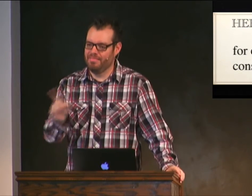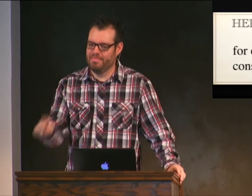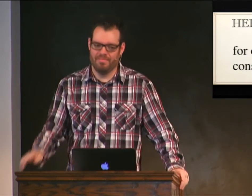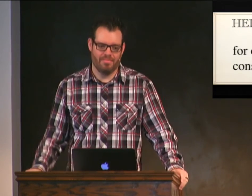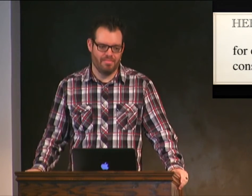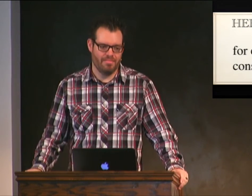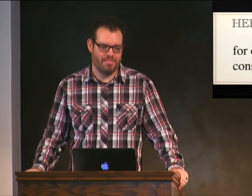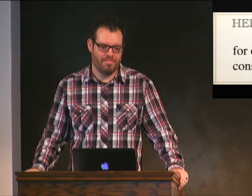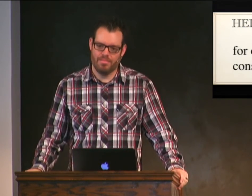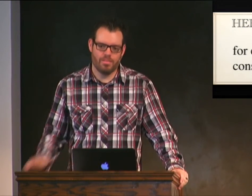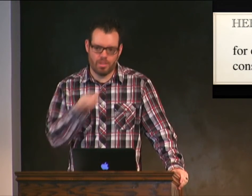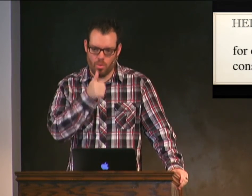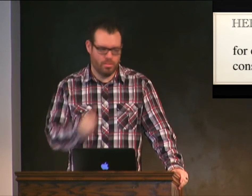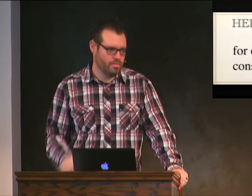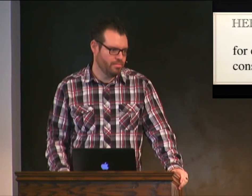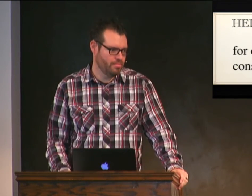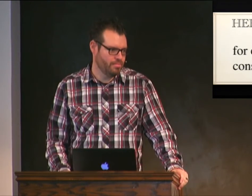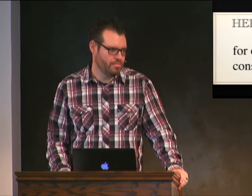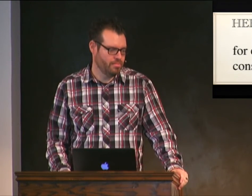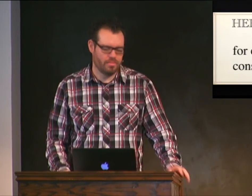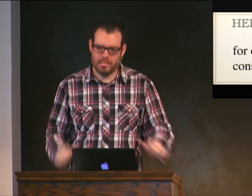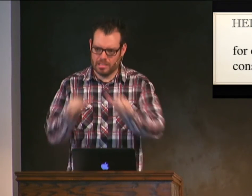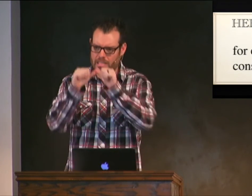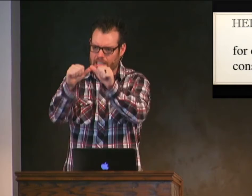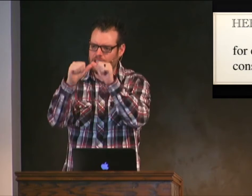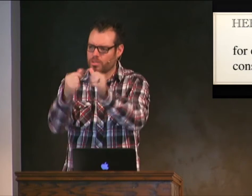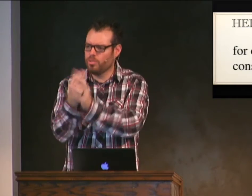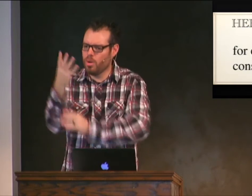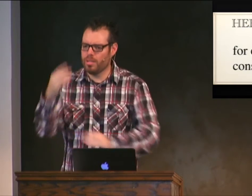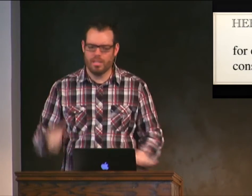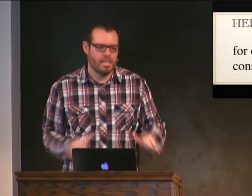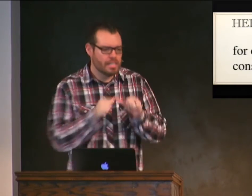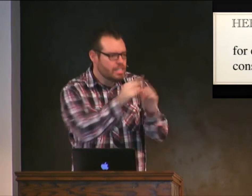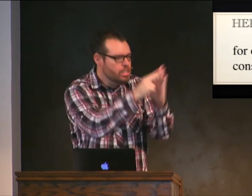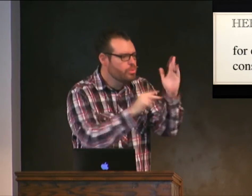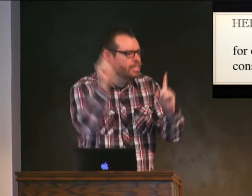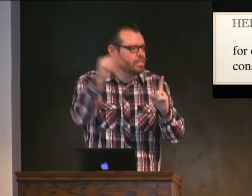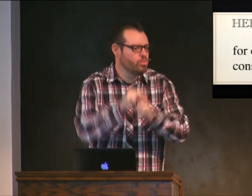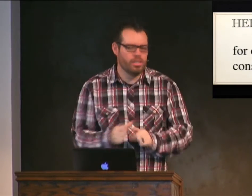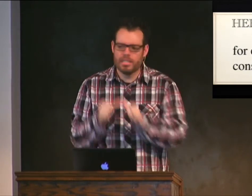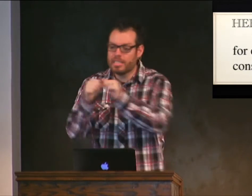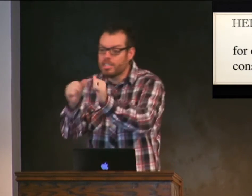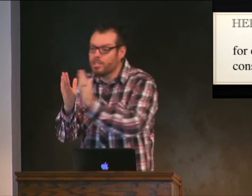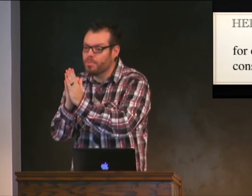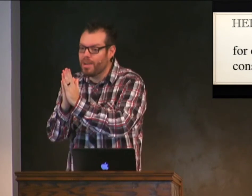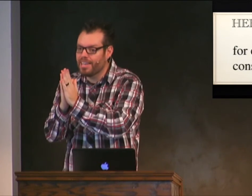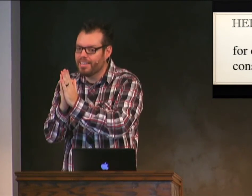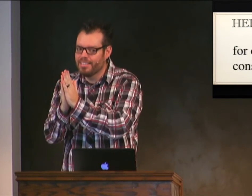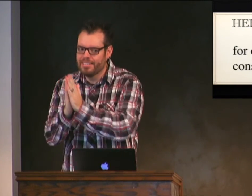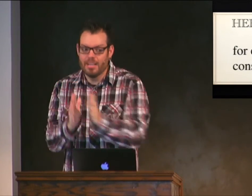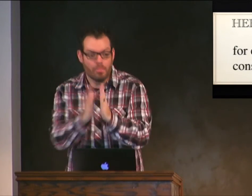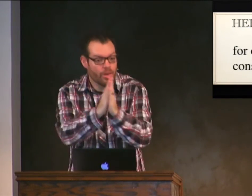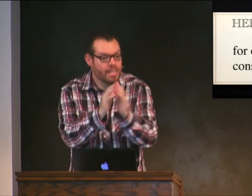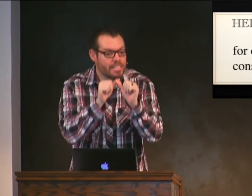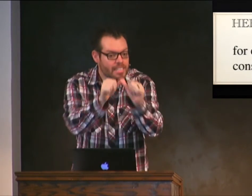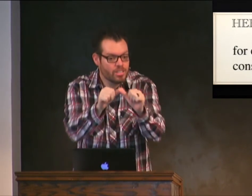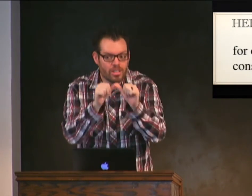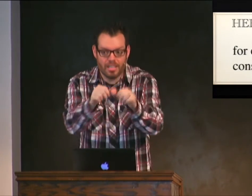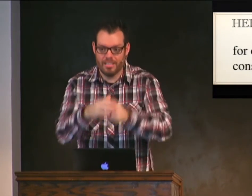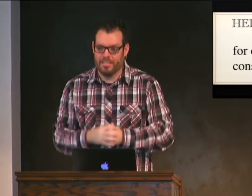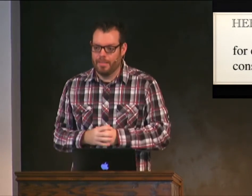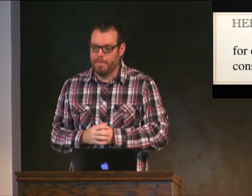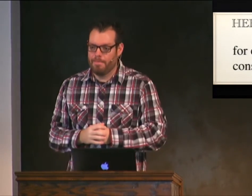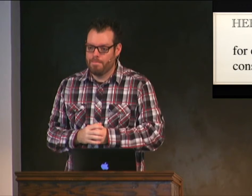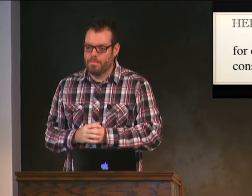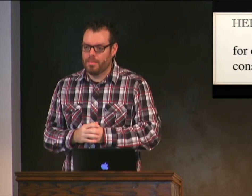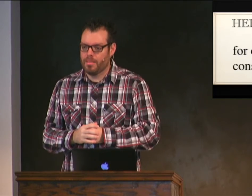lazy. Don't. Continue growing. Continue reading His Word. Continue praying. Pray